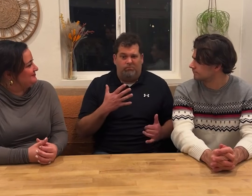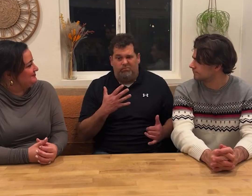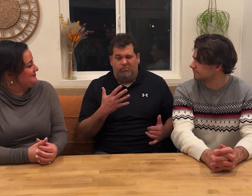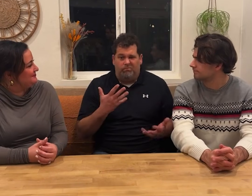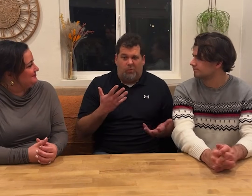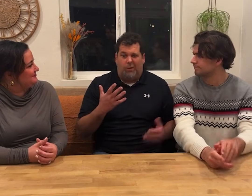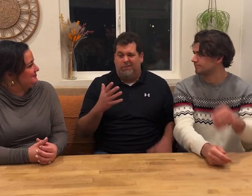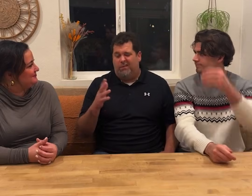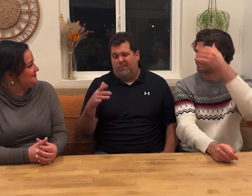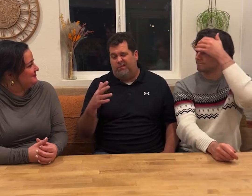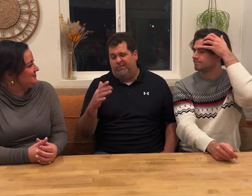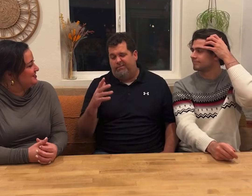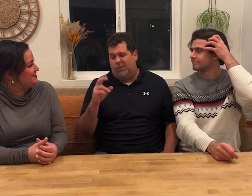Agreed.